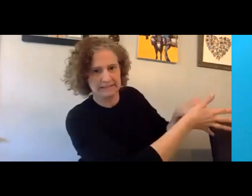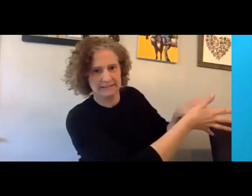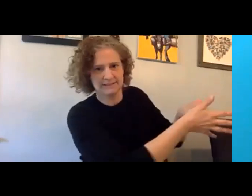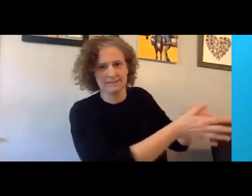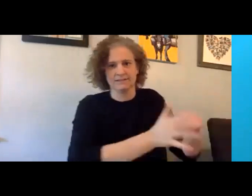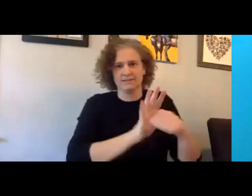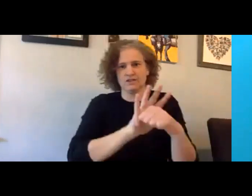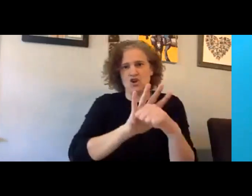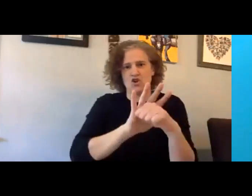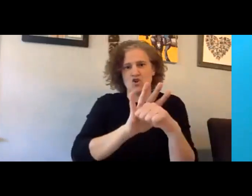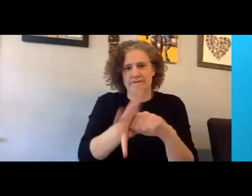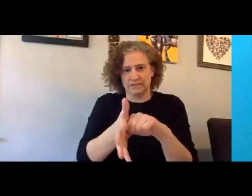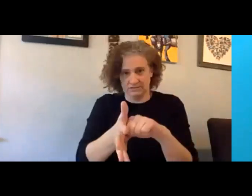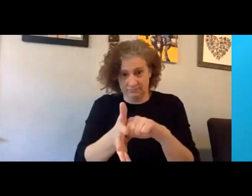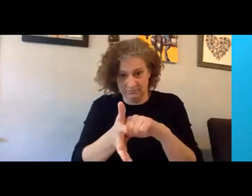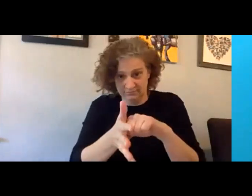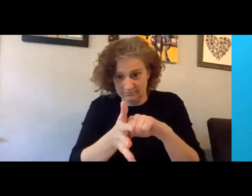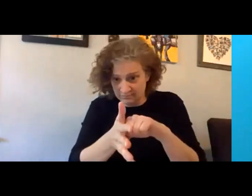that way.